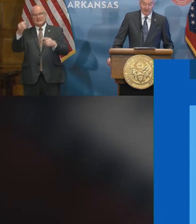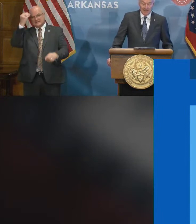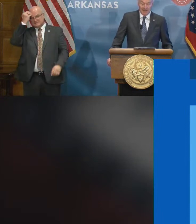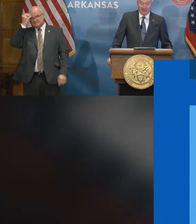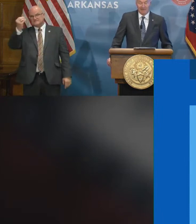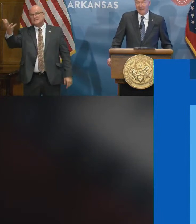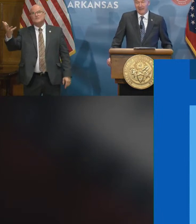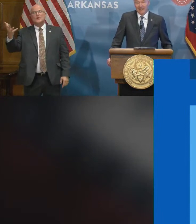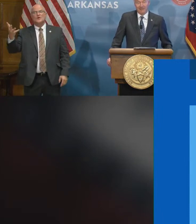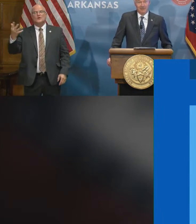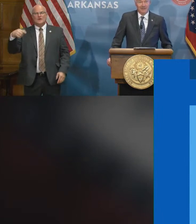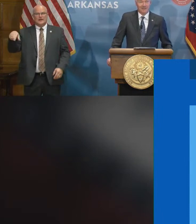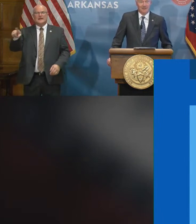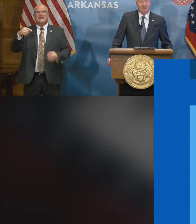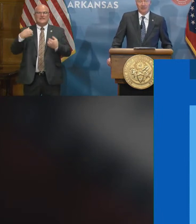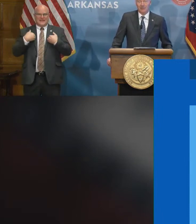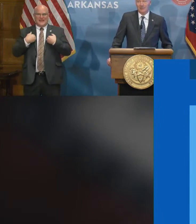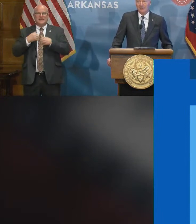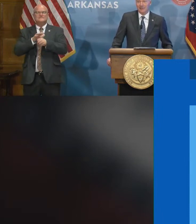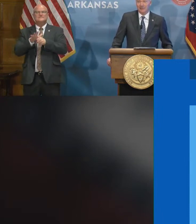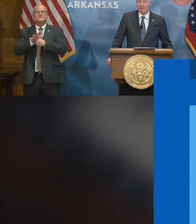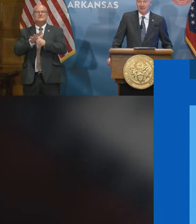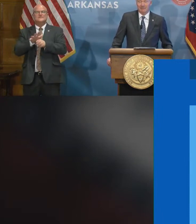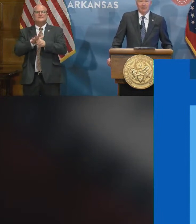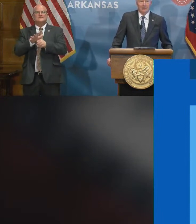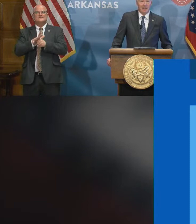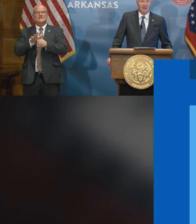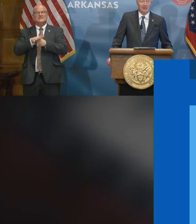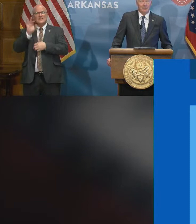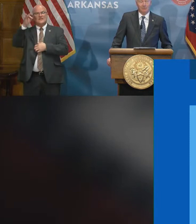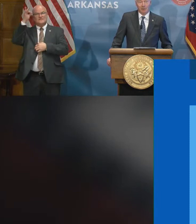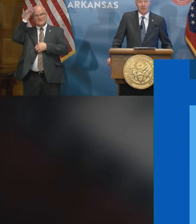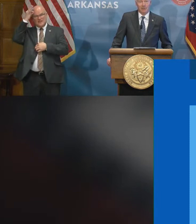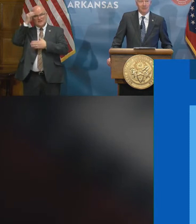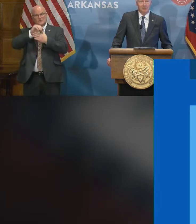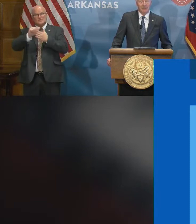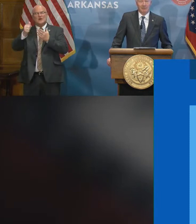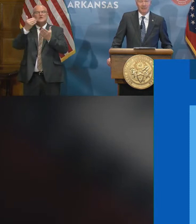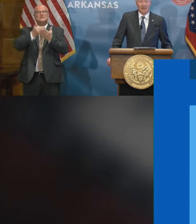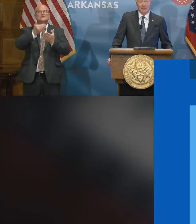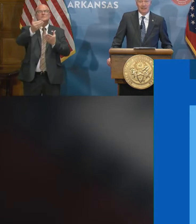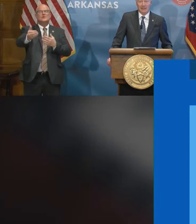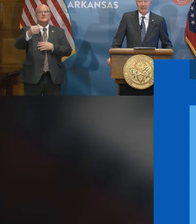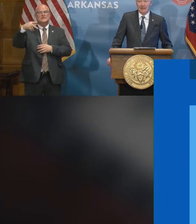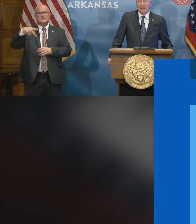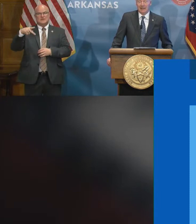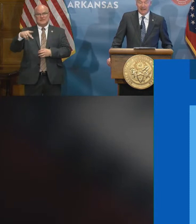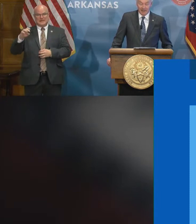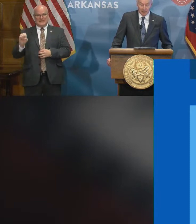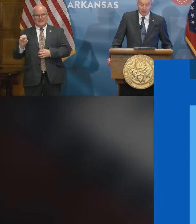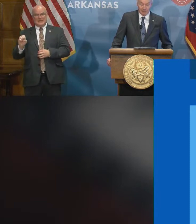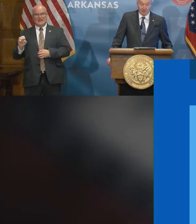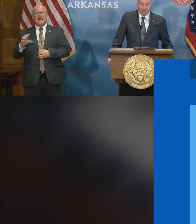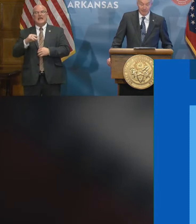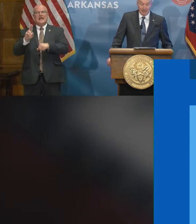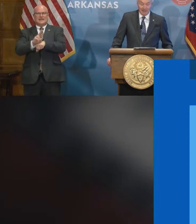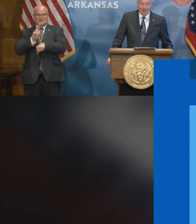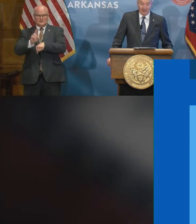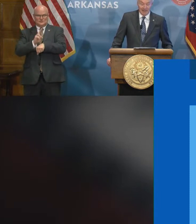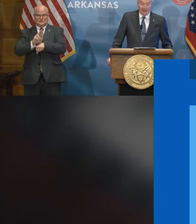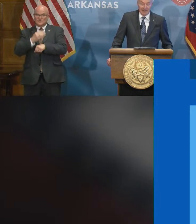know. They have sufficient federal dollars to purchase the PPE, and it's